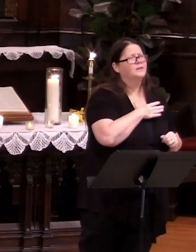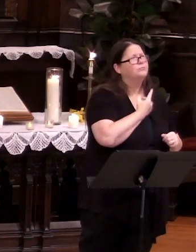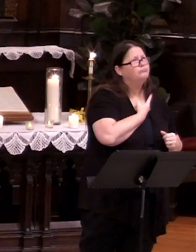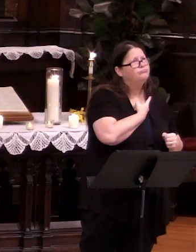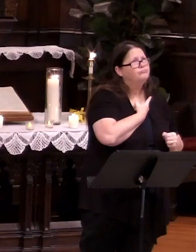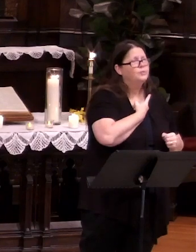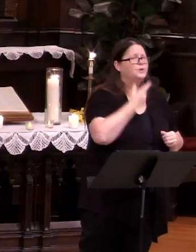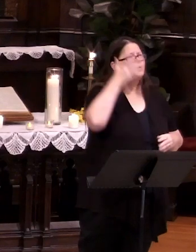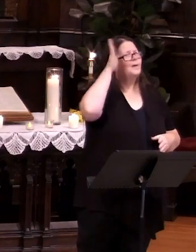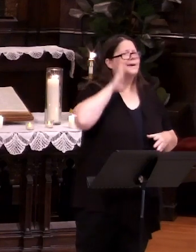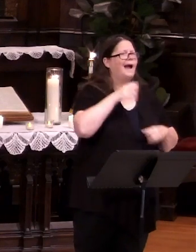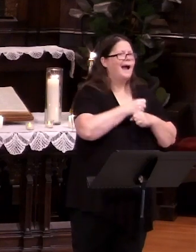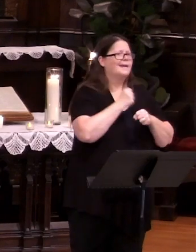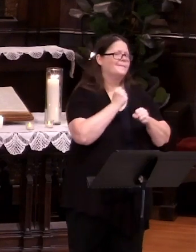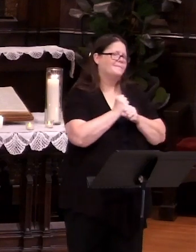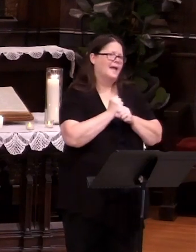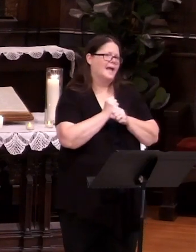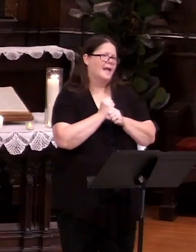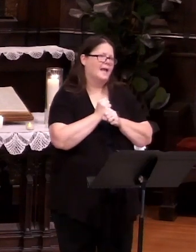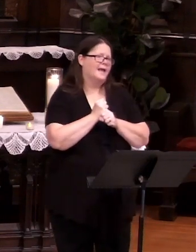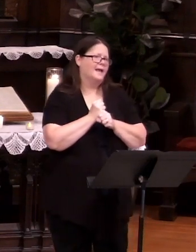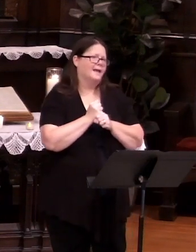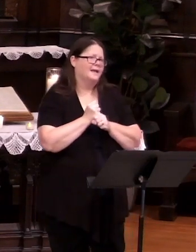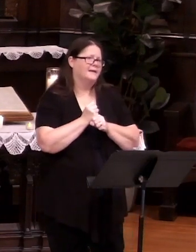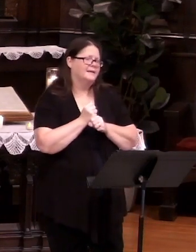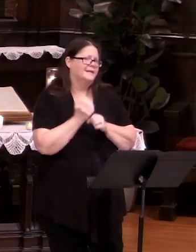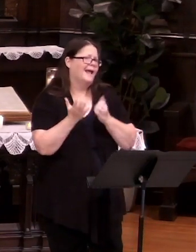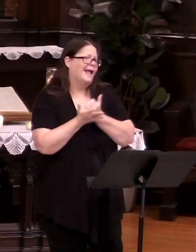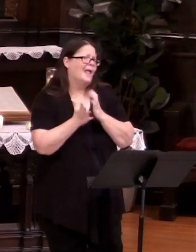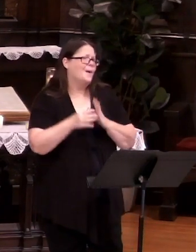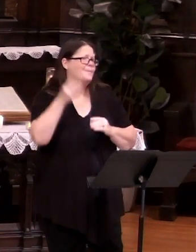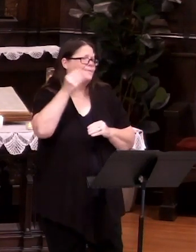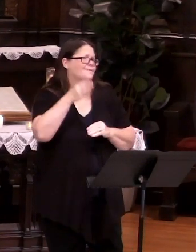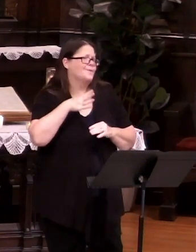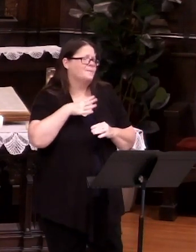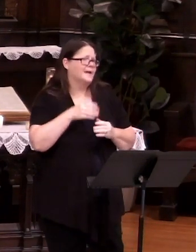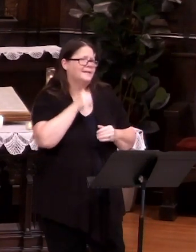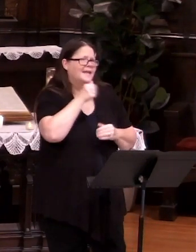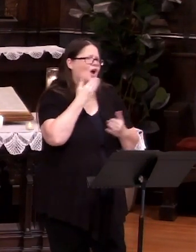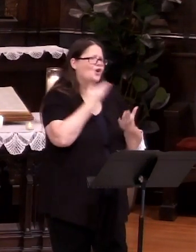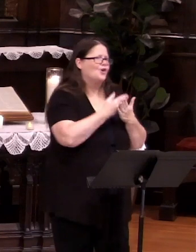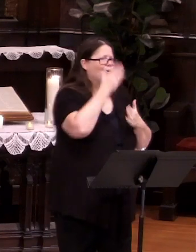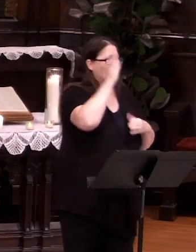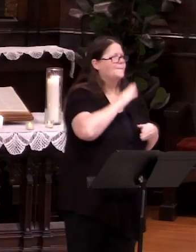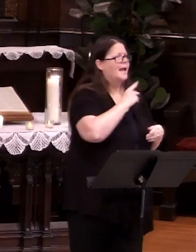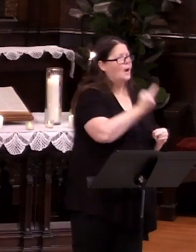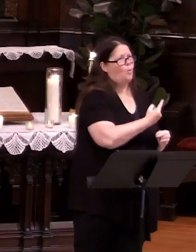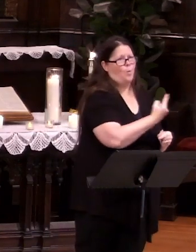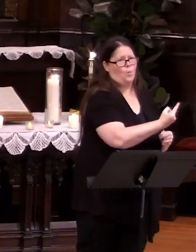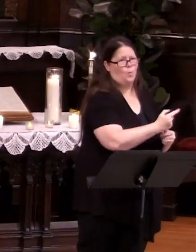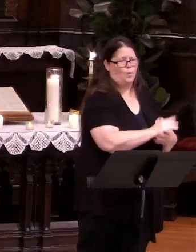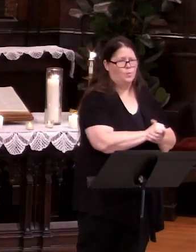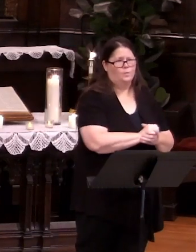God created a helpmate for man because it was not good for man to be alone.